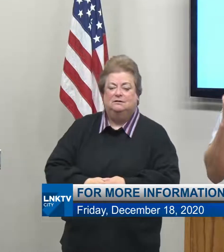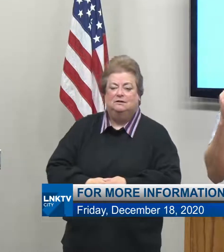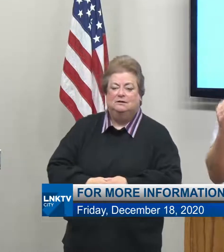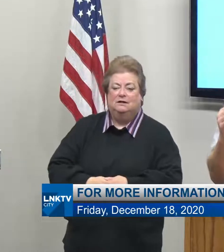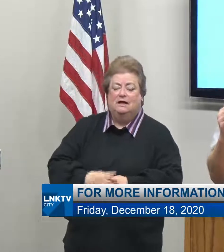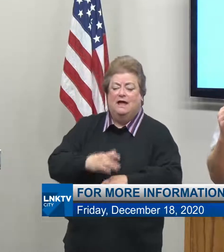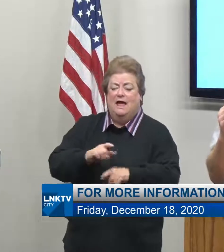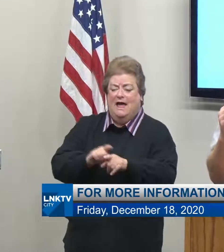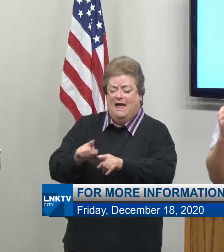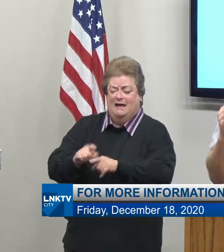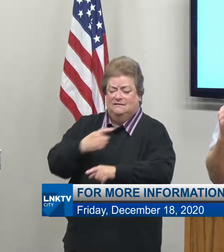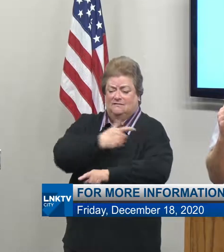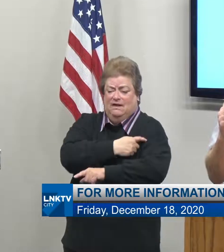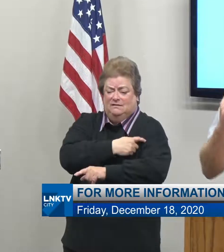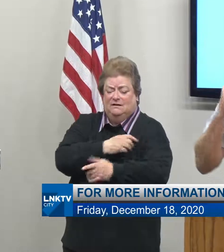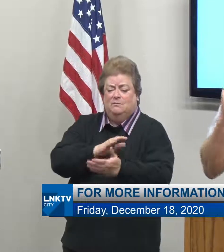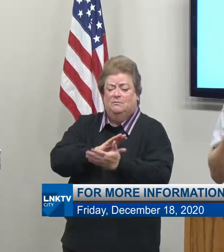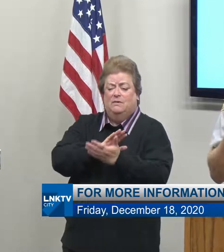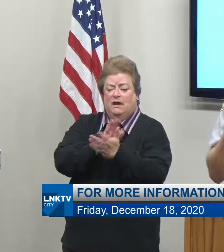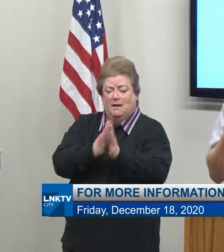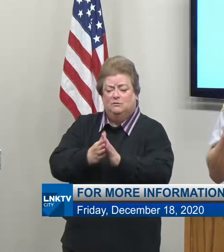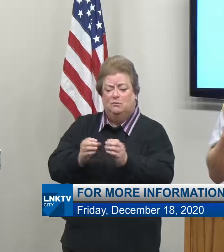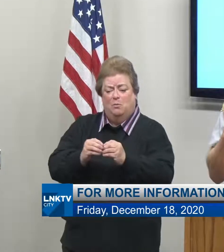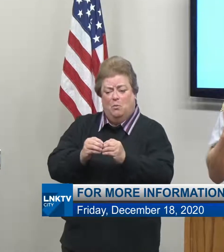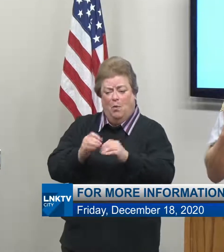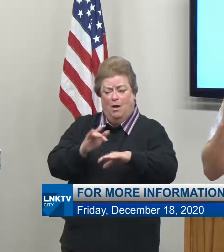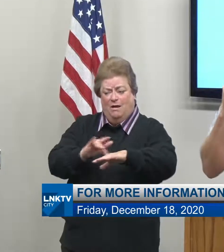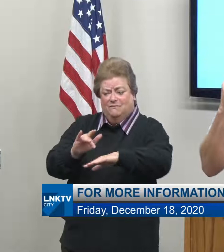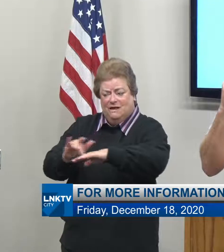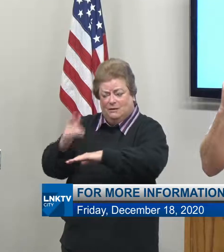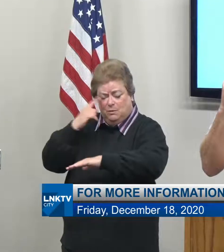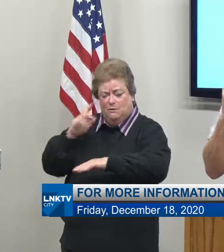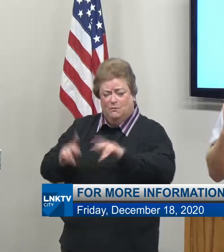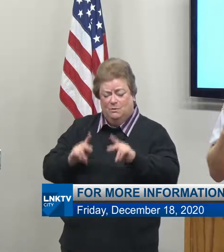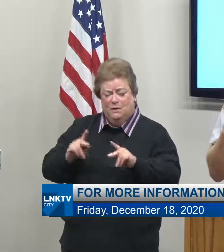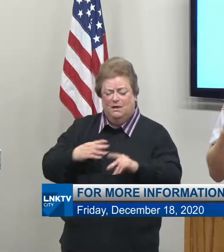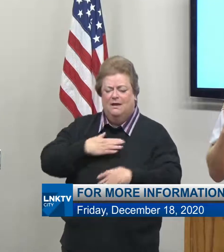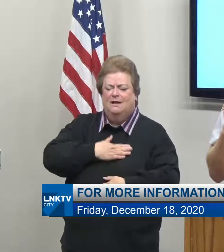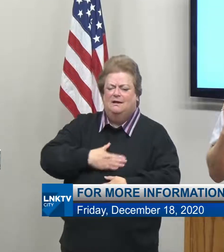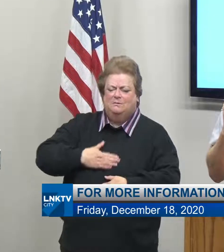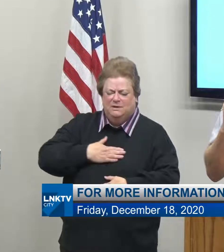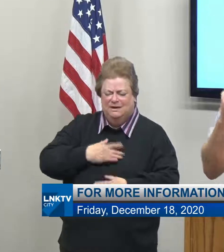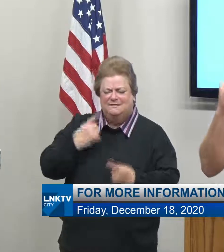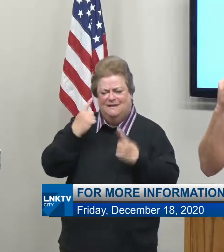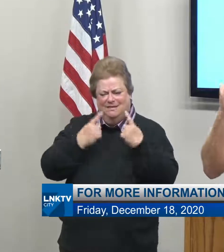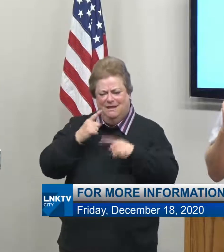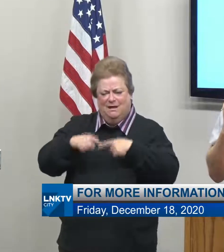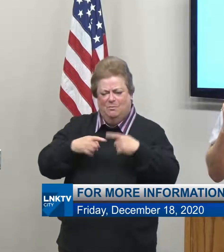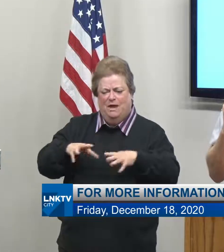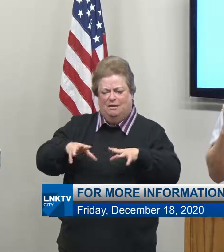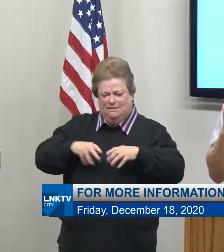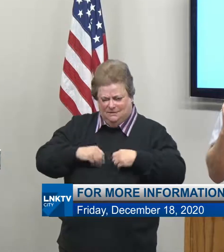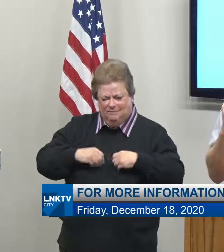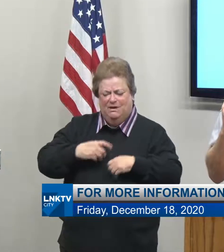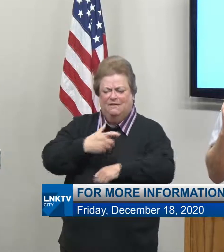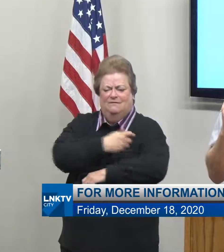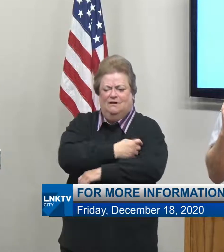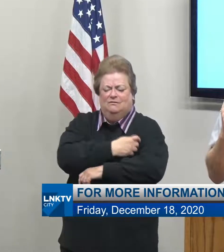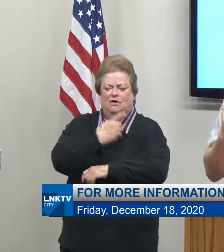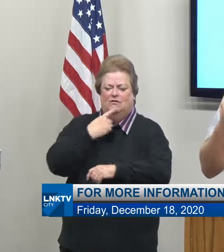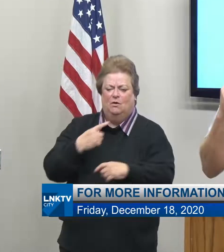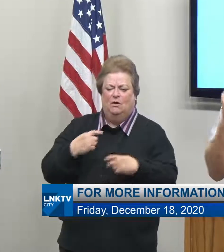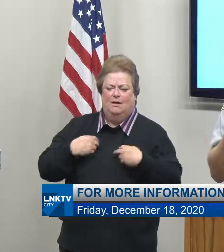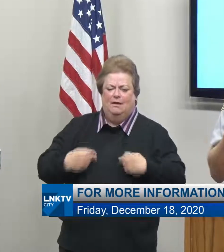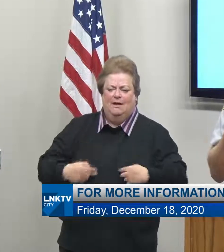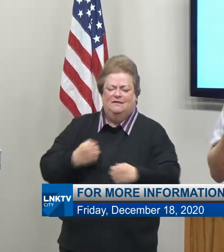vaccine becomes more widely available, please consider taking the vaccine for the health and safety of our